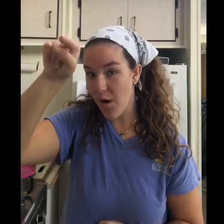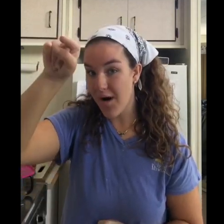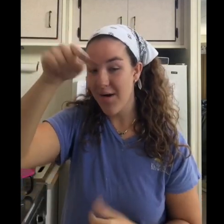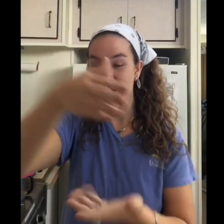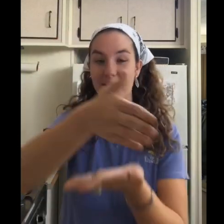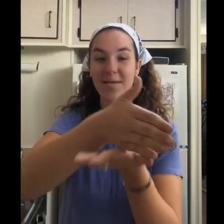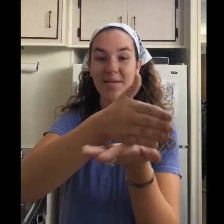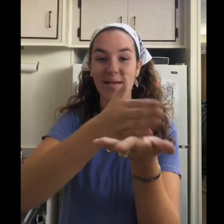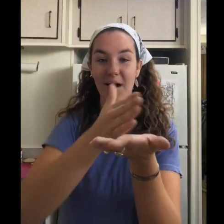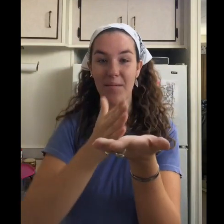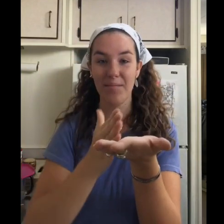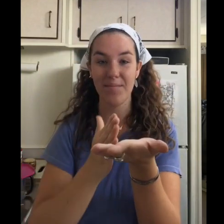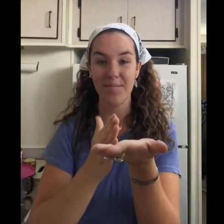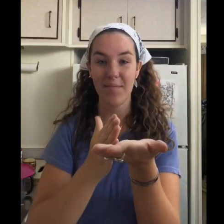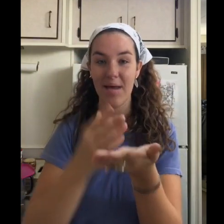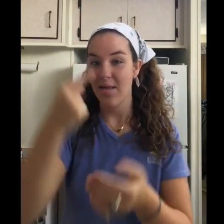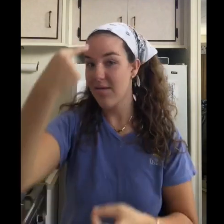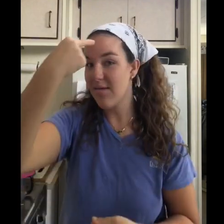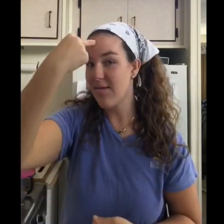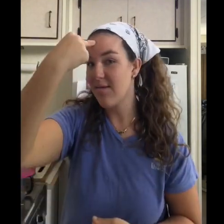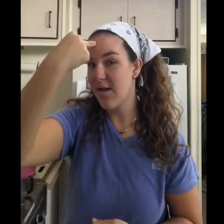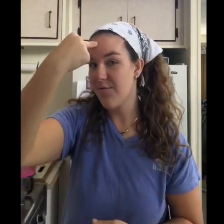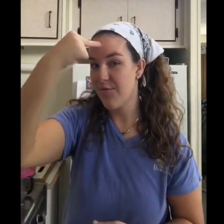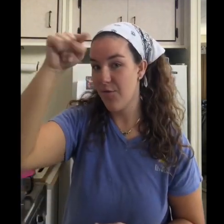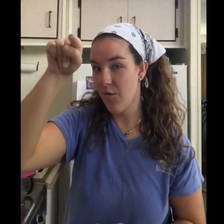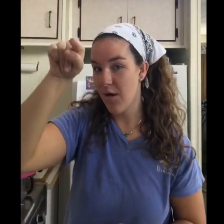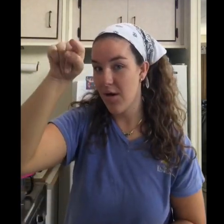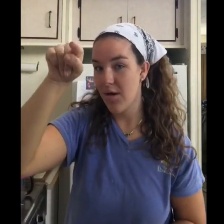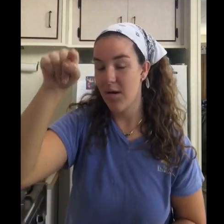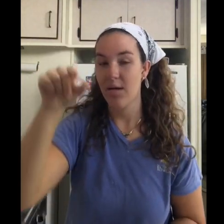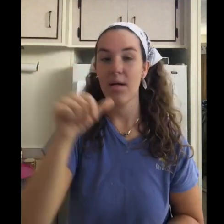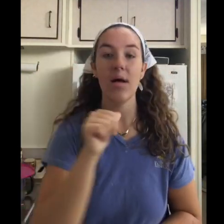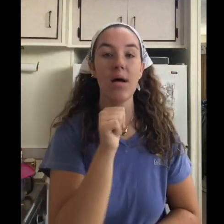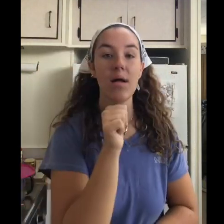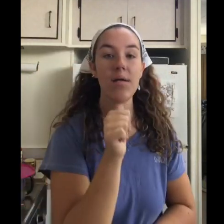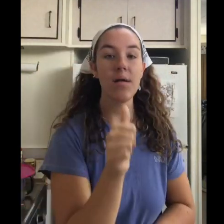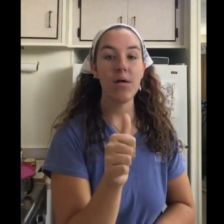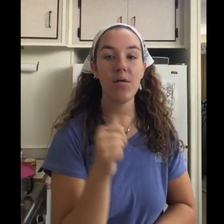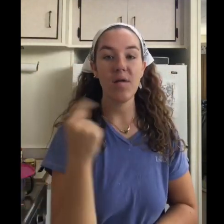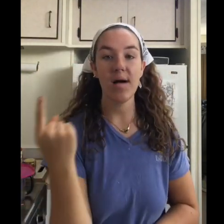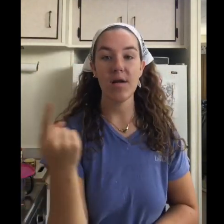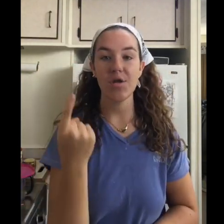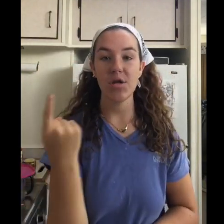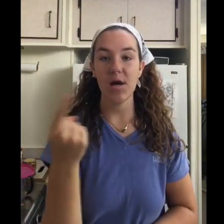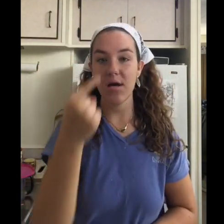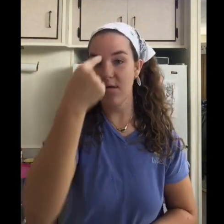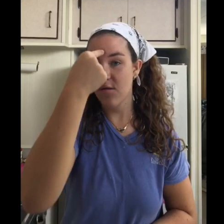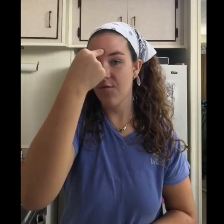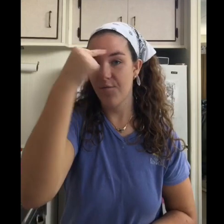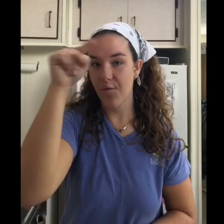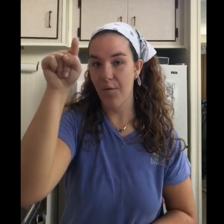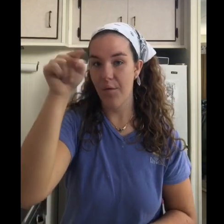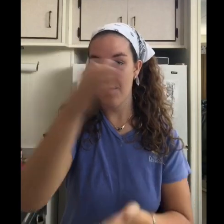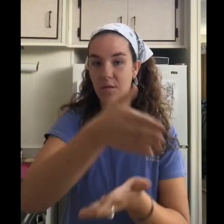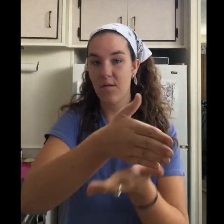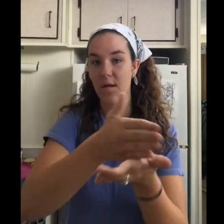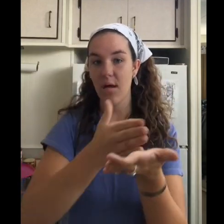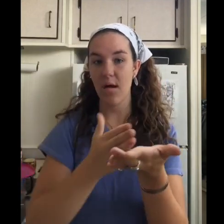for some. This is the sign for. No, not just for